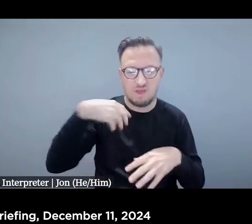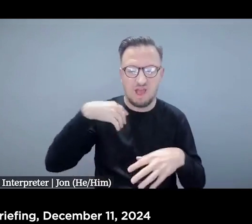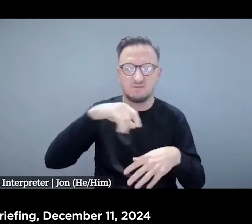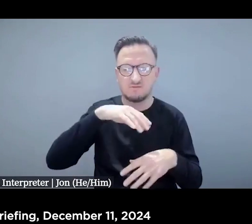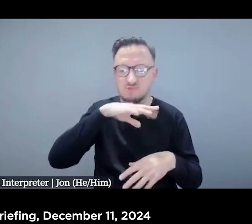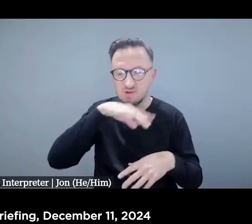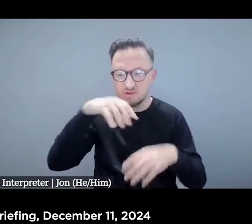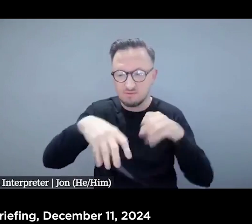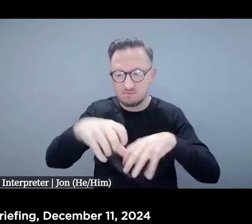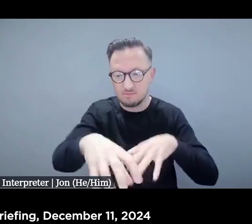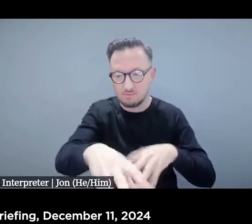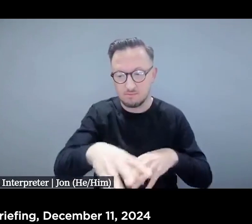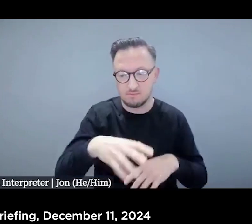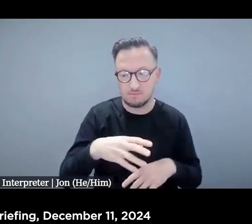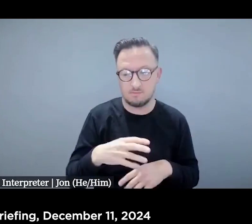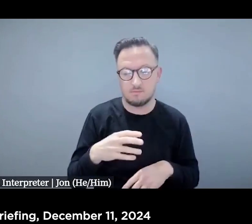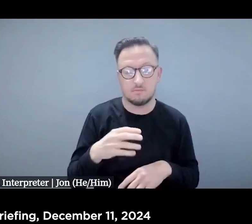differently during these rain events.